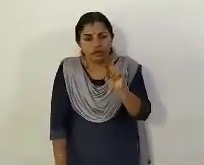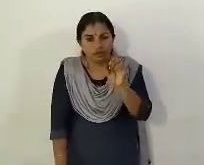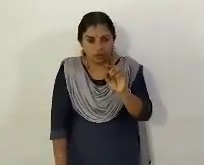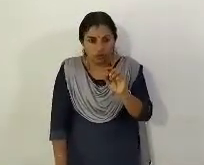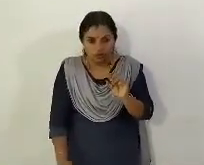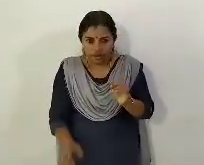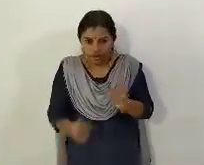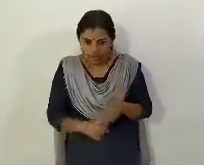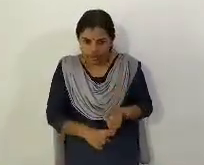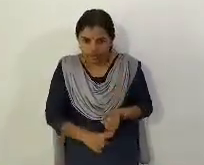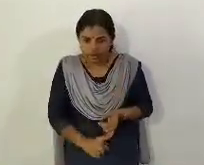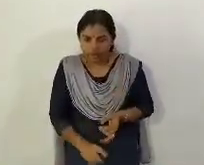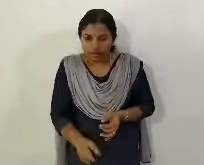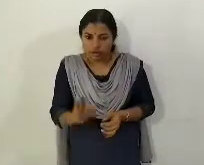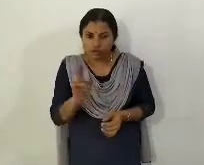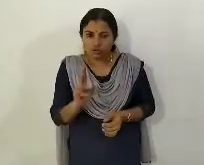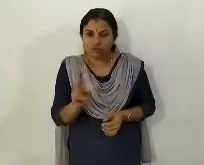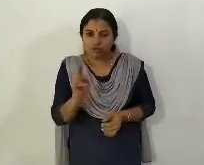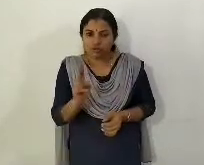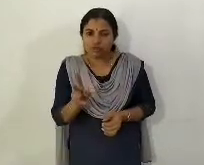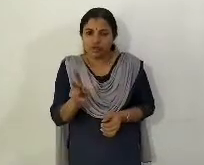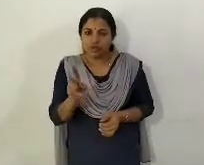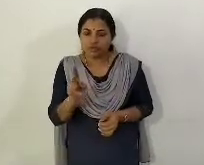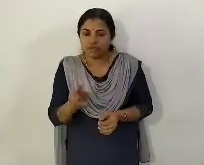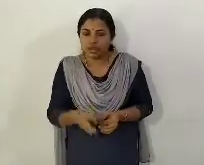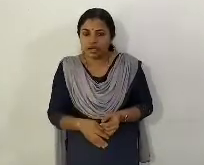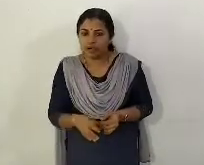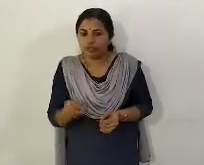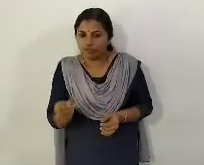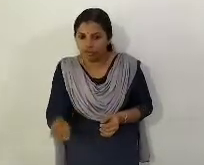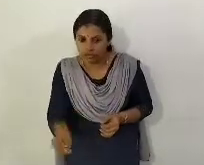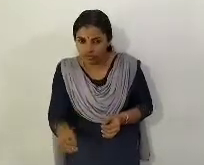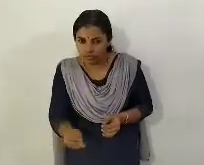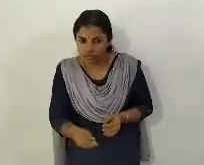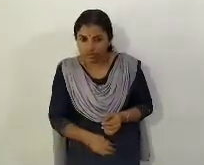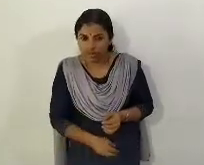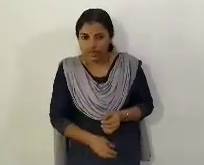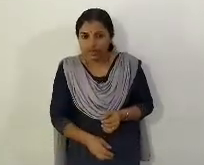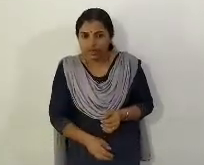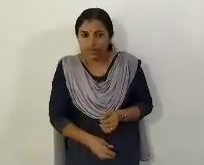Draw. Means two softwares are in free software